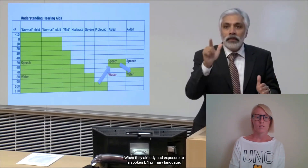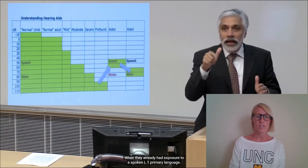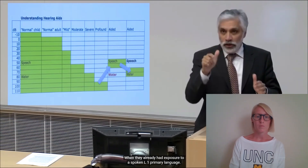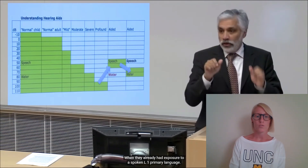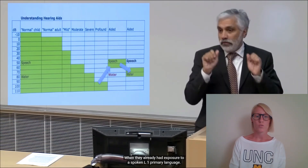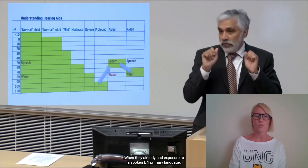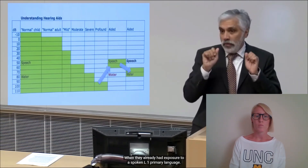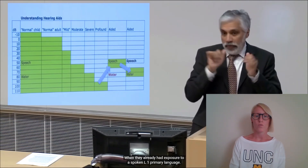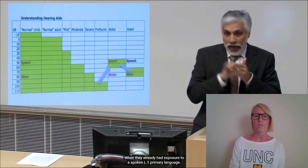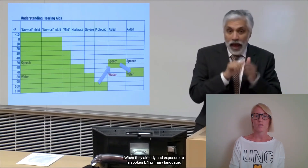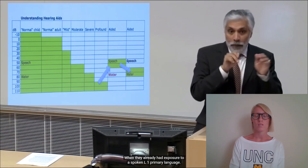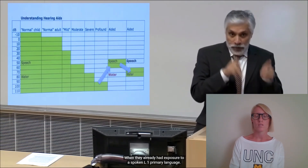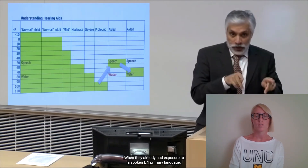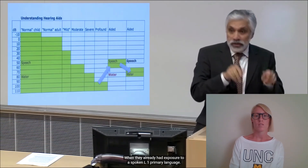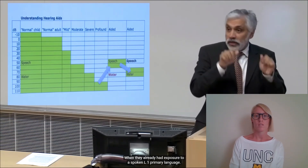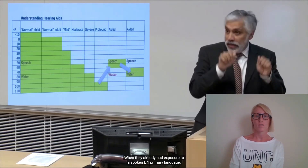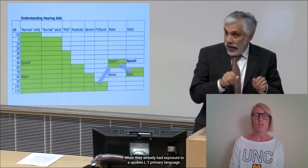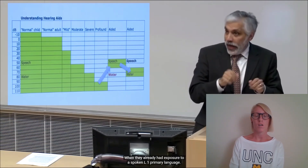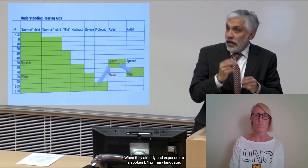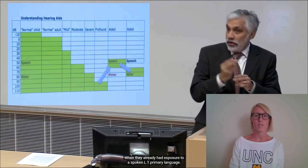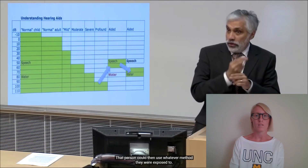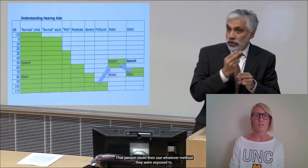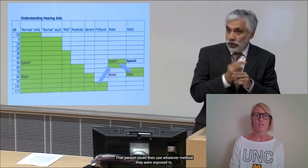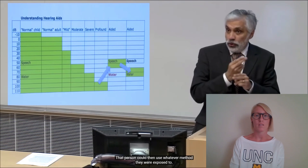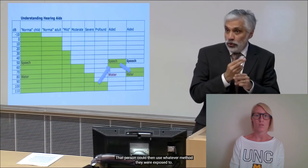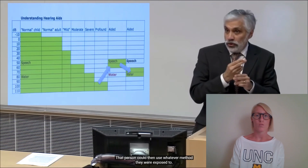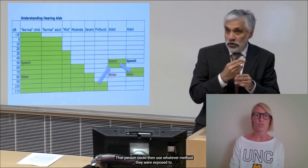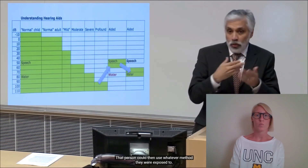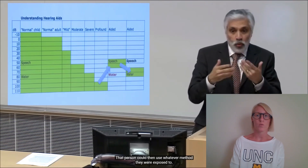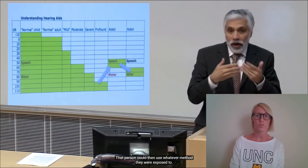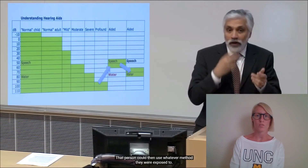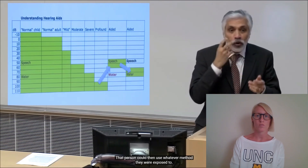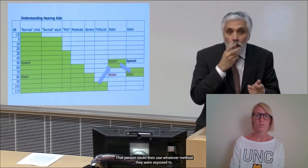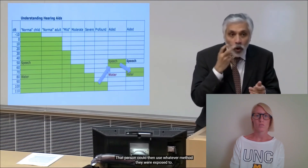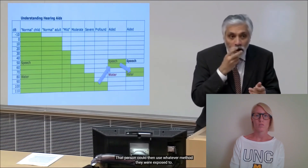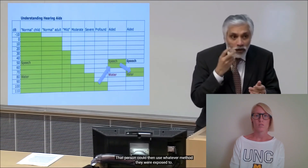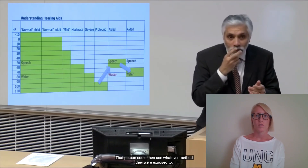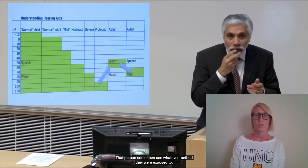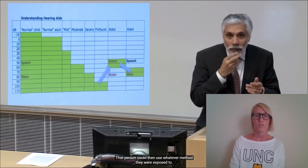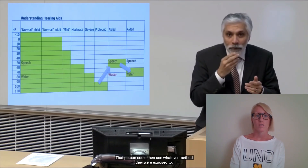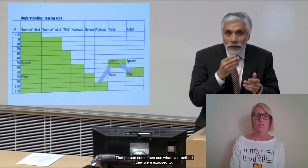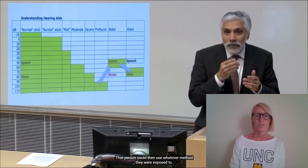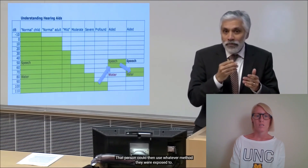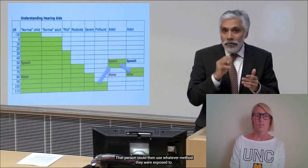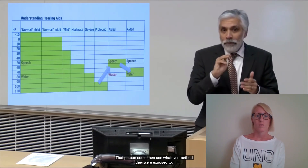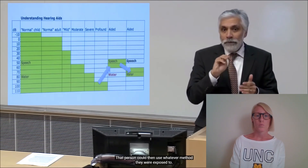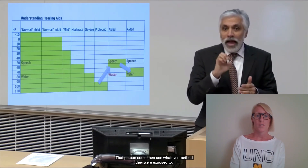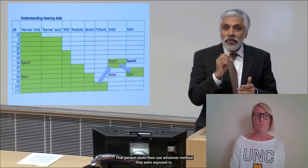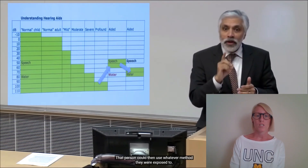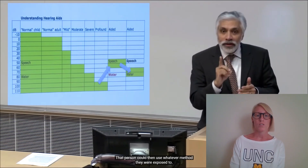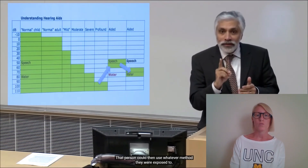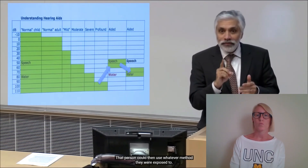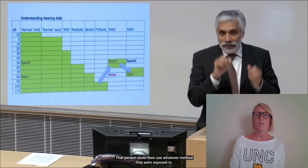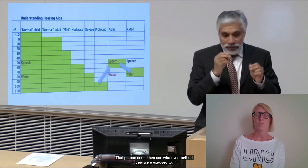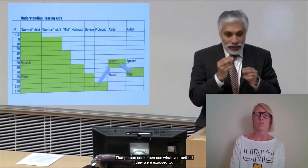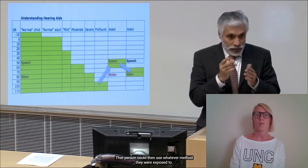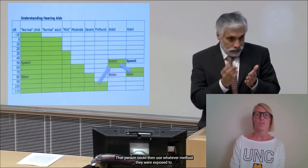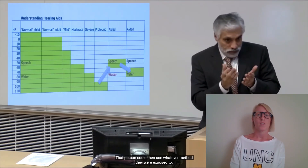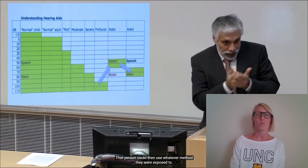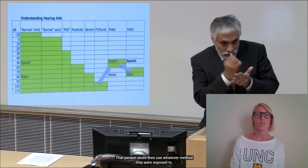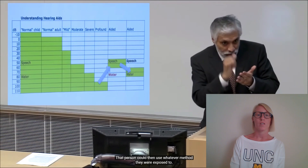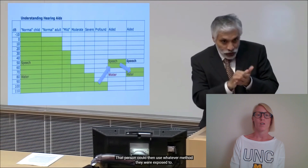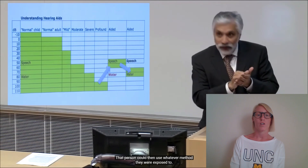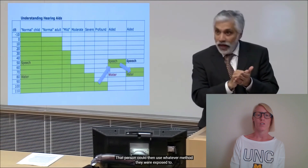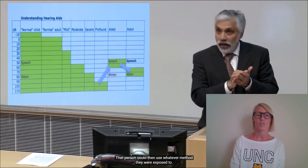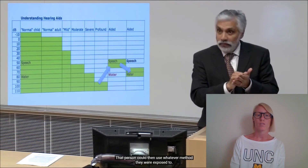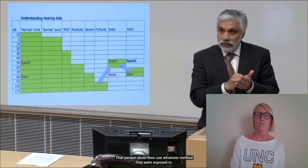L1 primary exposure to a language. spoken, That one person language. could So- then use whatever method but then we they were can use exposed whatever to. method